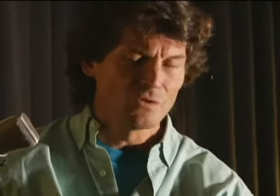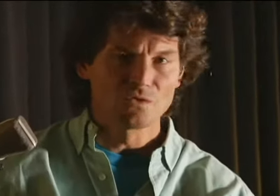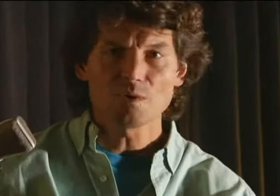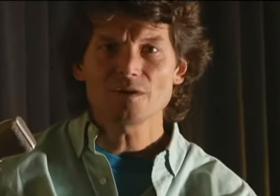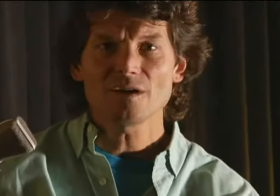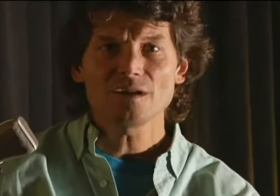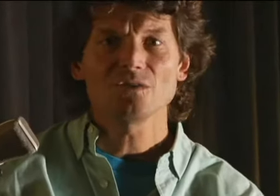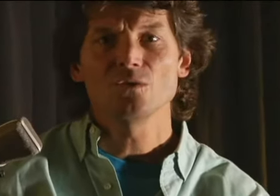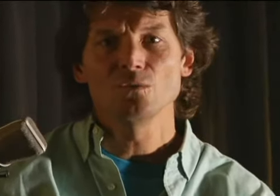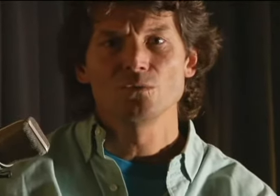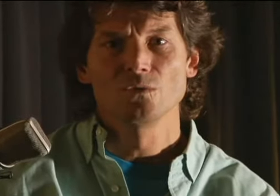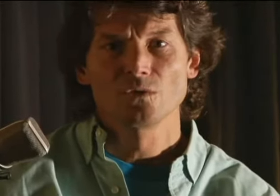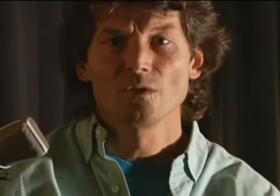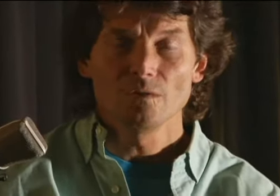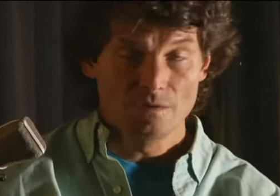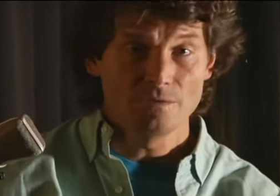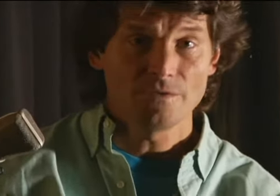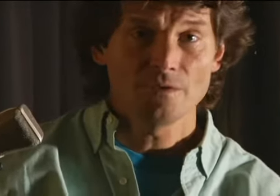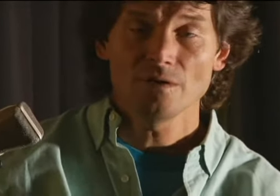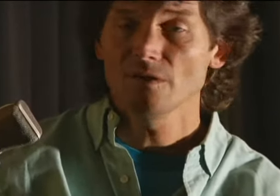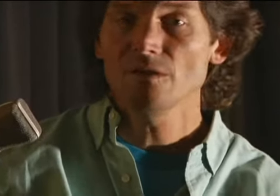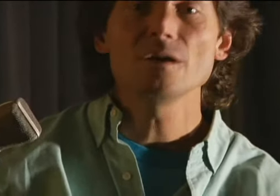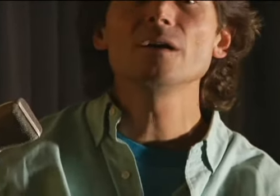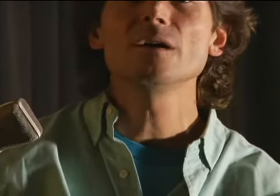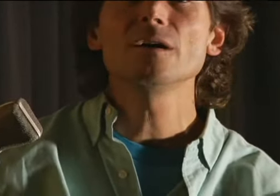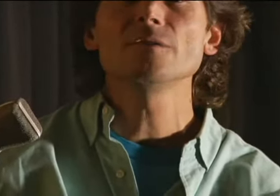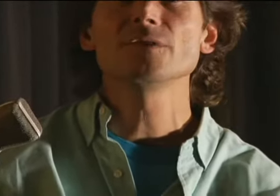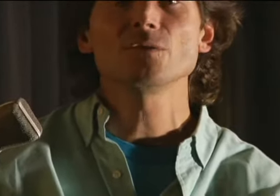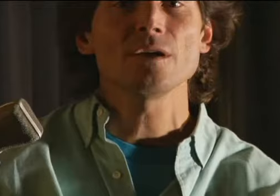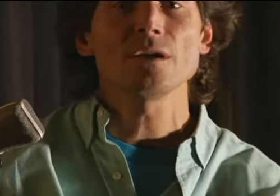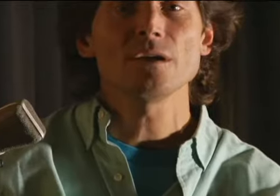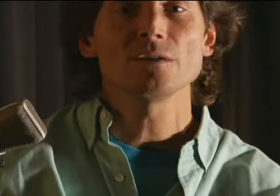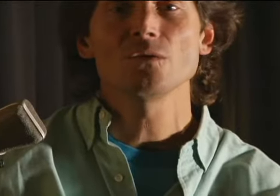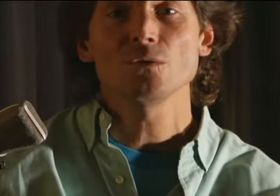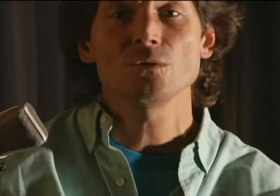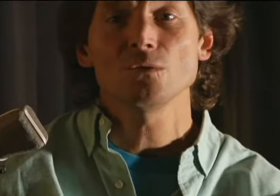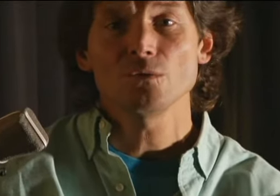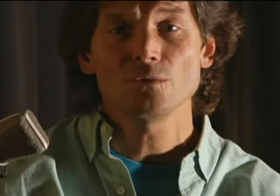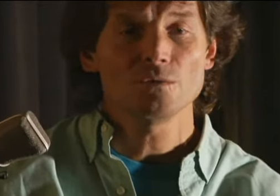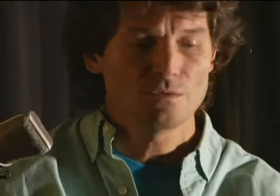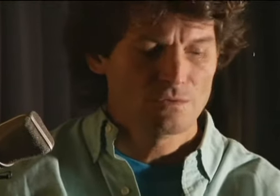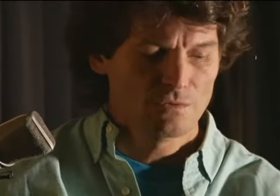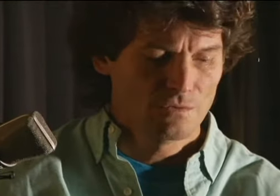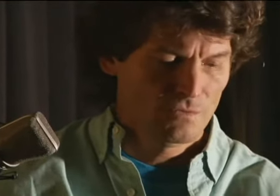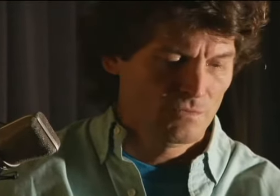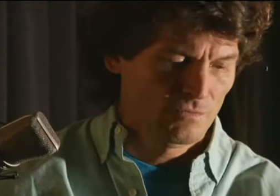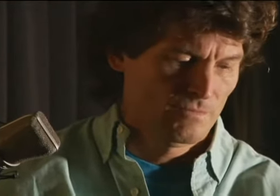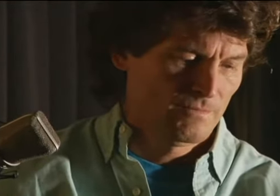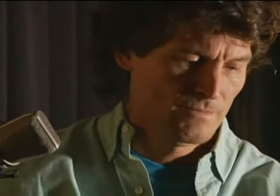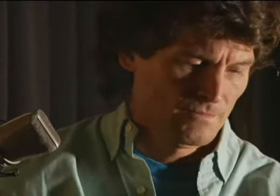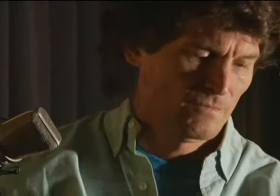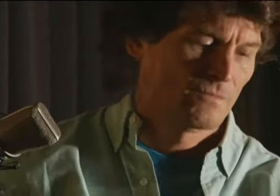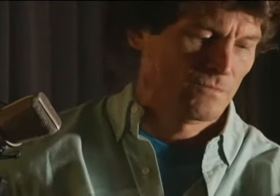peace is what I choose. Infinite love and gratitude.